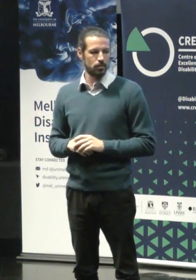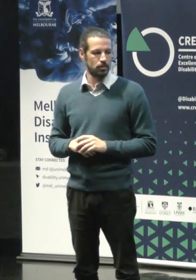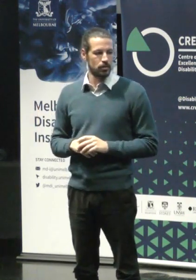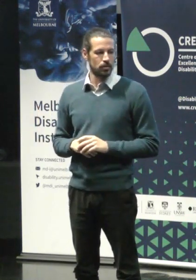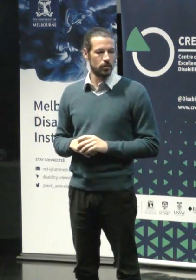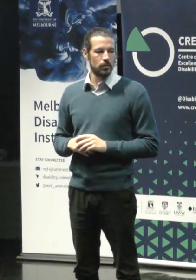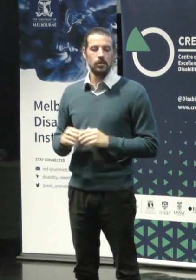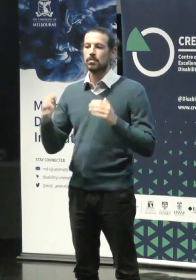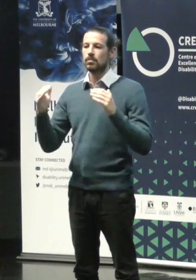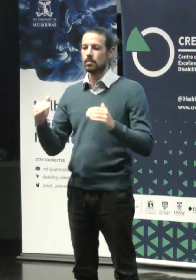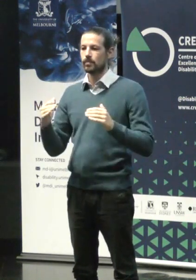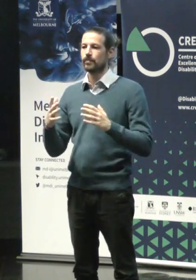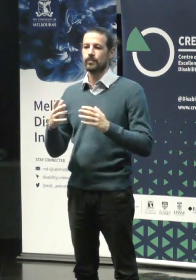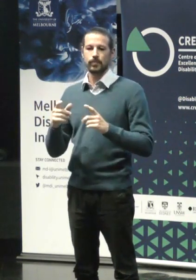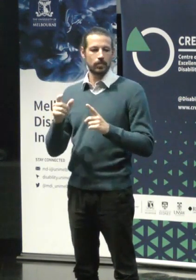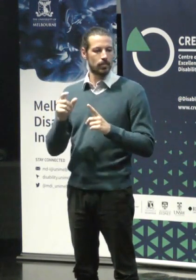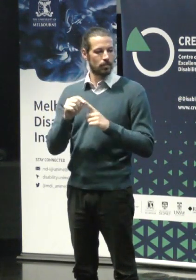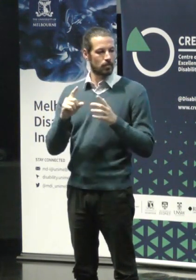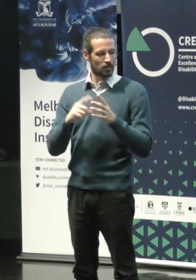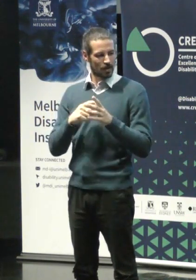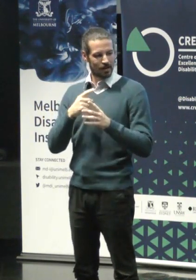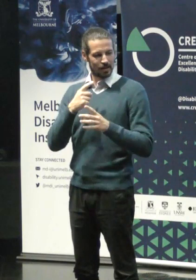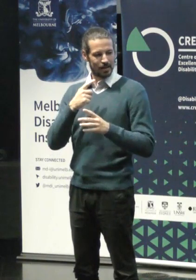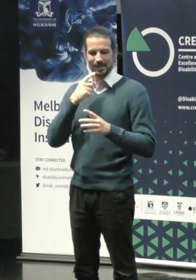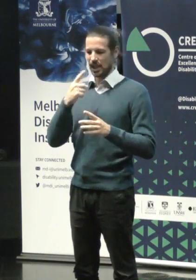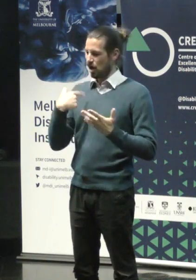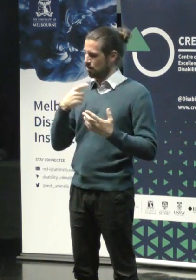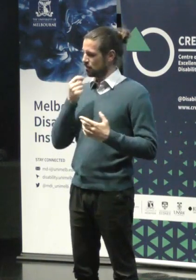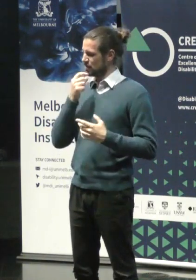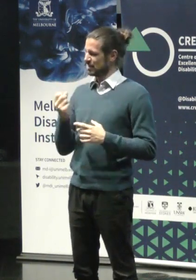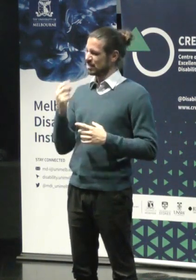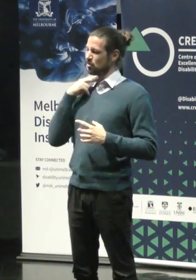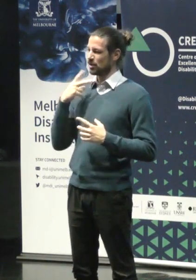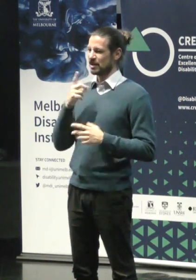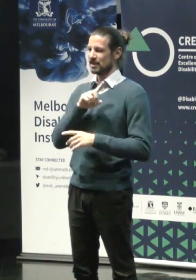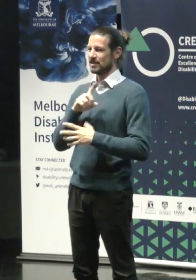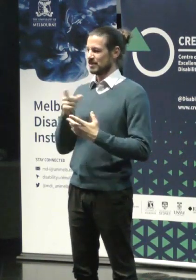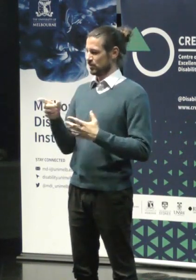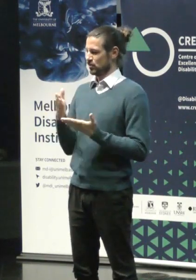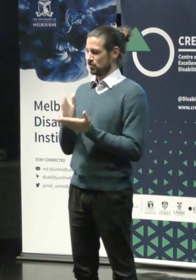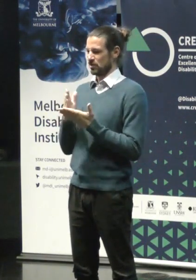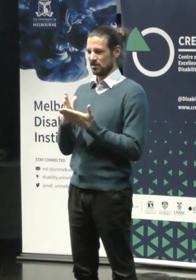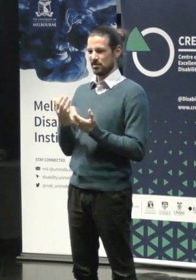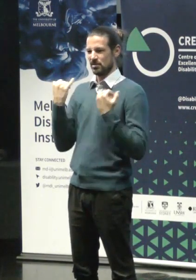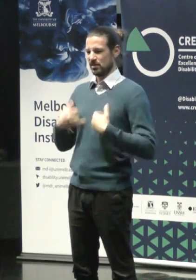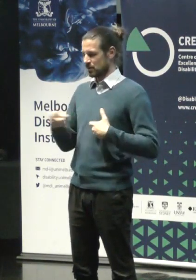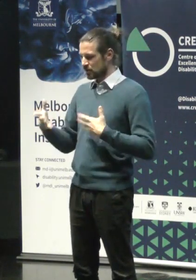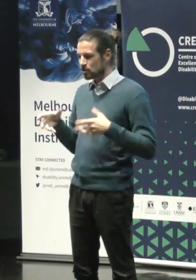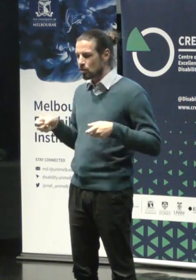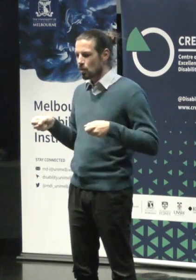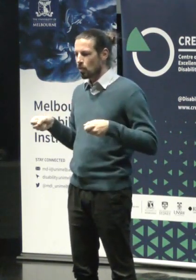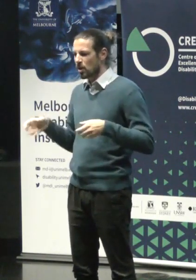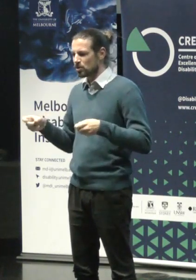personal assistant, and I'm a bit disappointed because the whole house is disgusting. Now, this woman is in a wheelchair. She's always been in a wheelchair. She can't